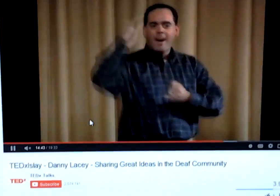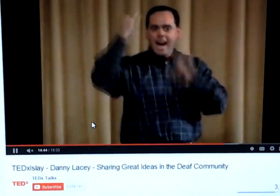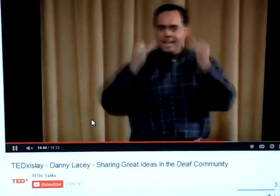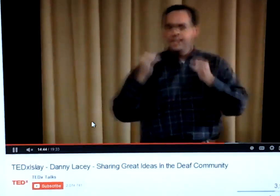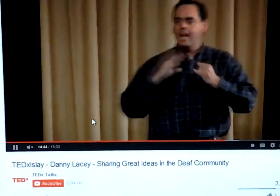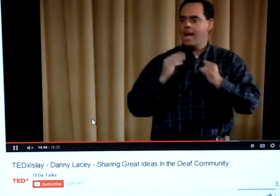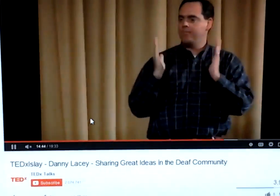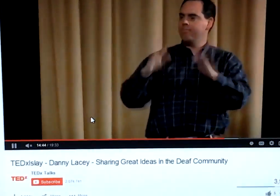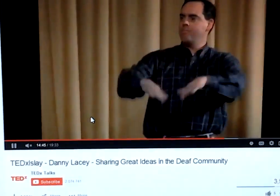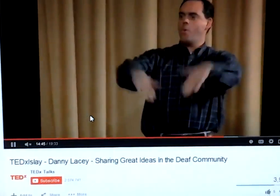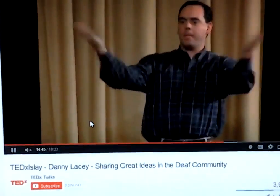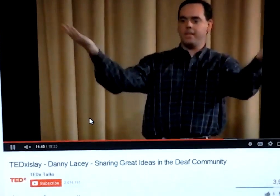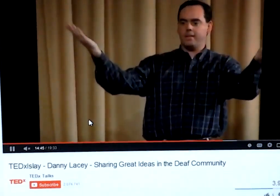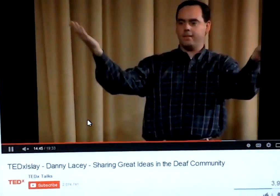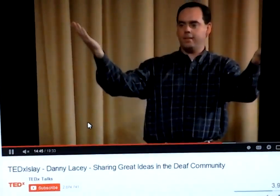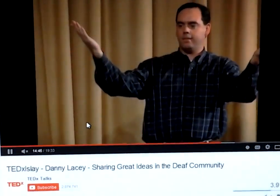and they posted it on their website.